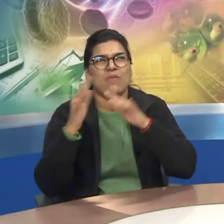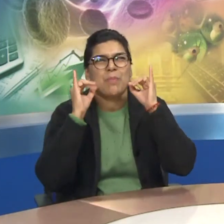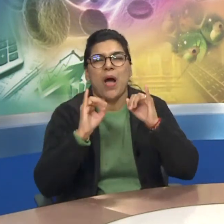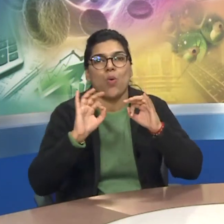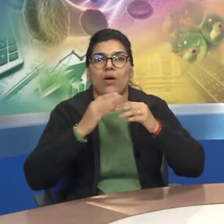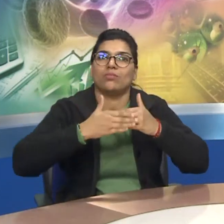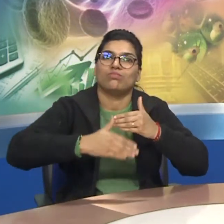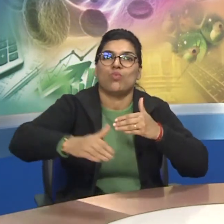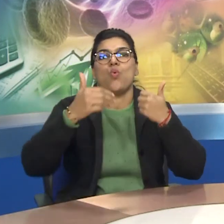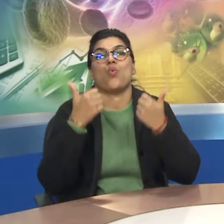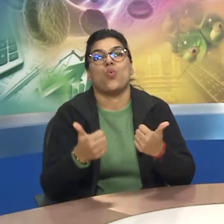For our next generation.